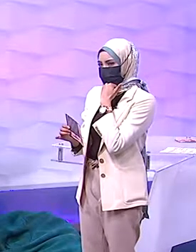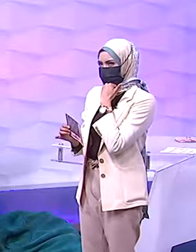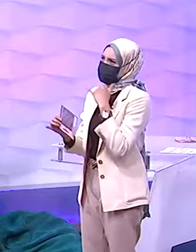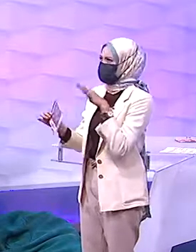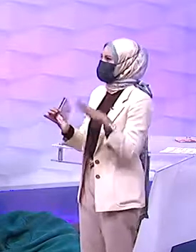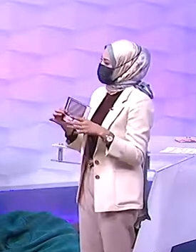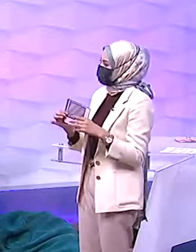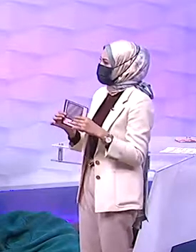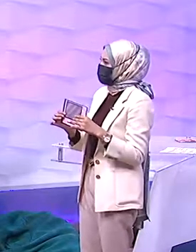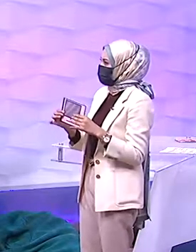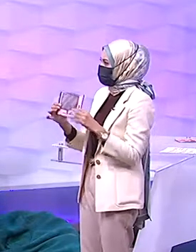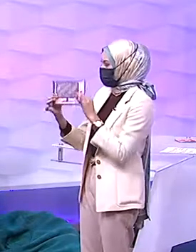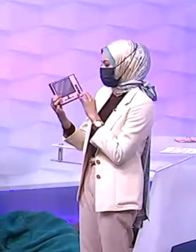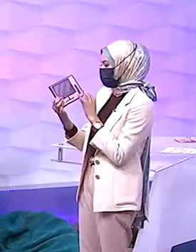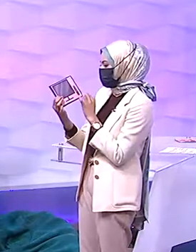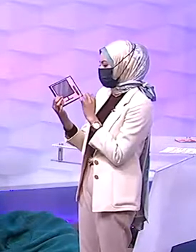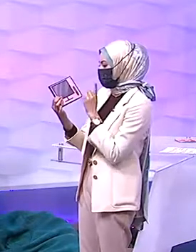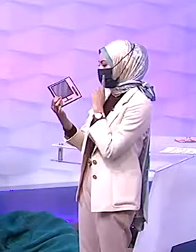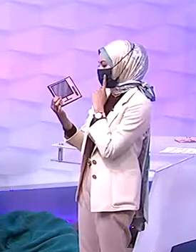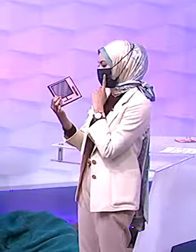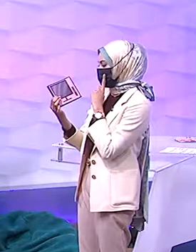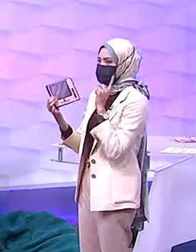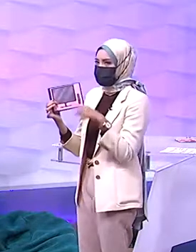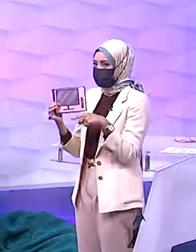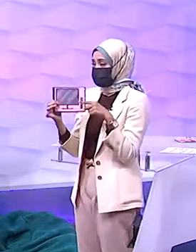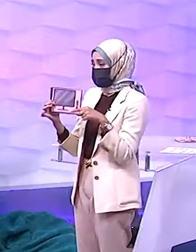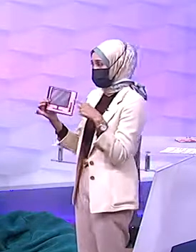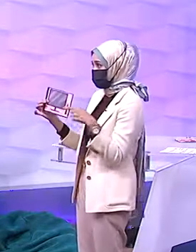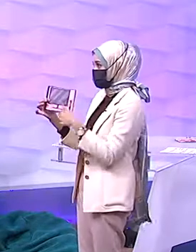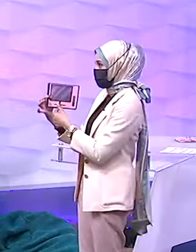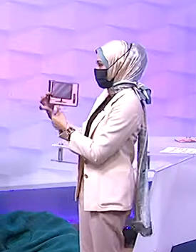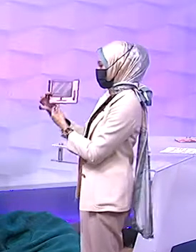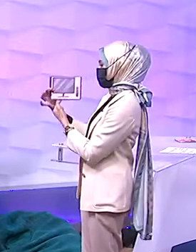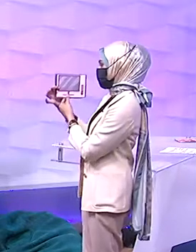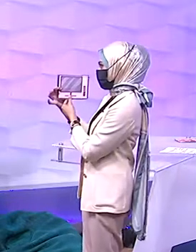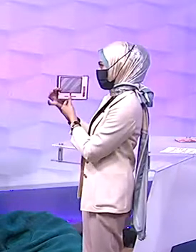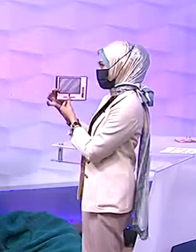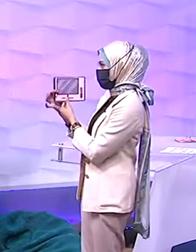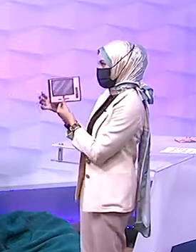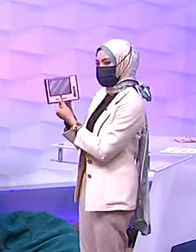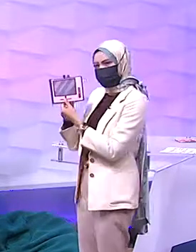Yeah, maybe. But I think most of us will see this in the living